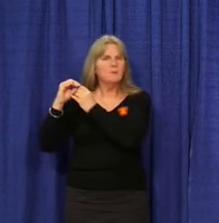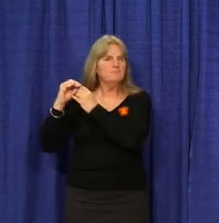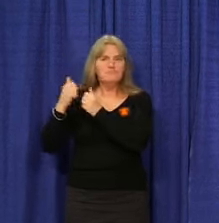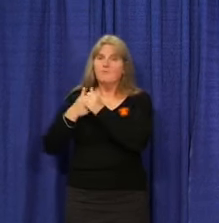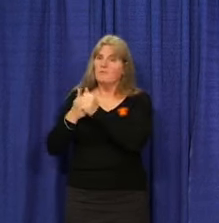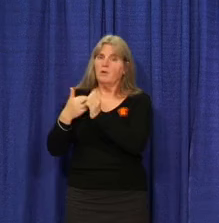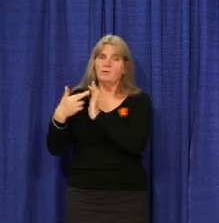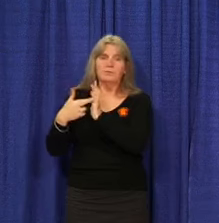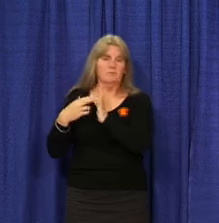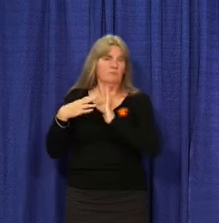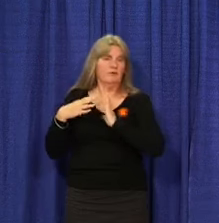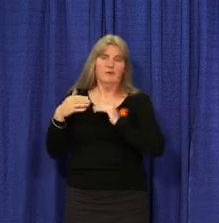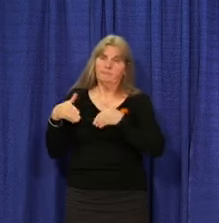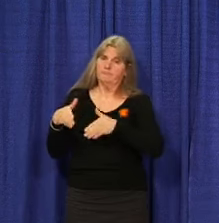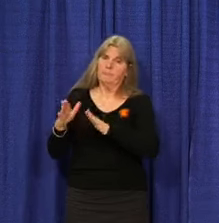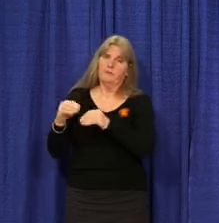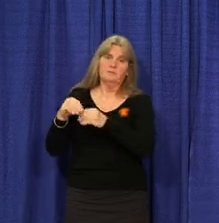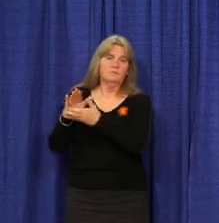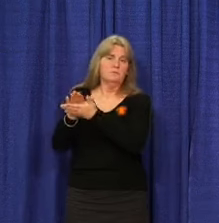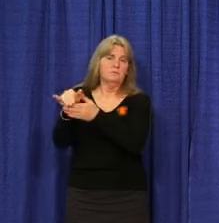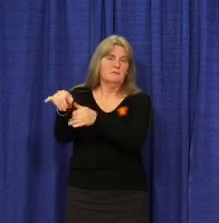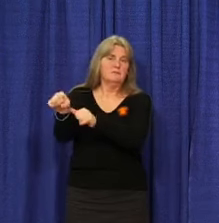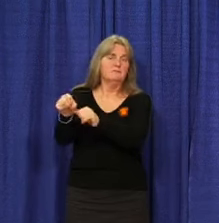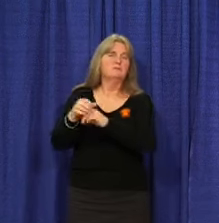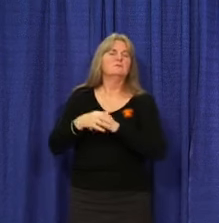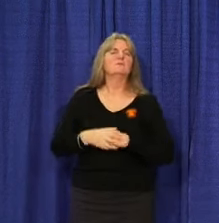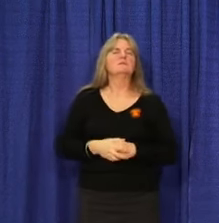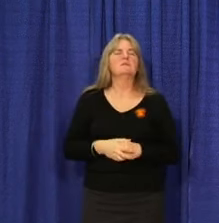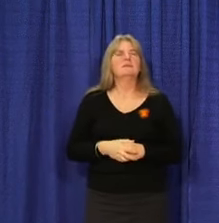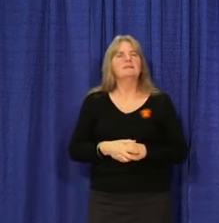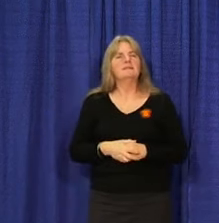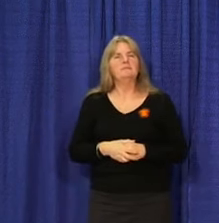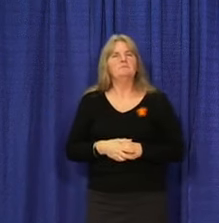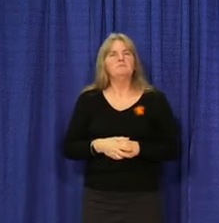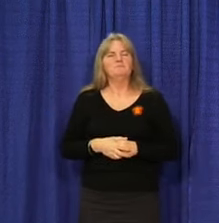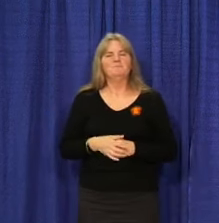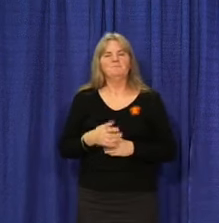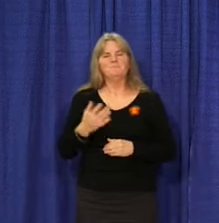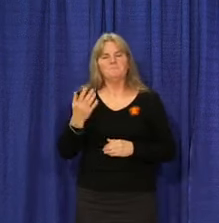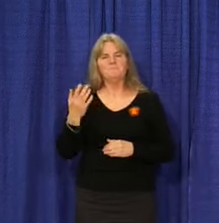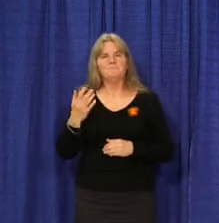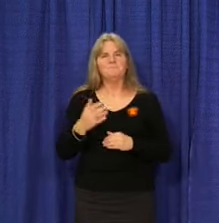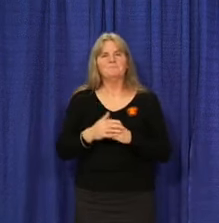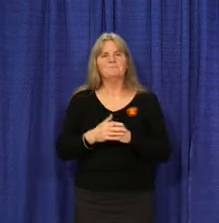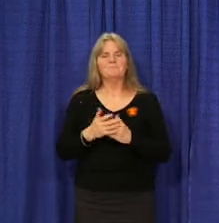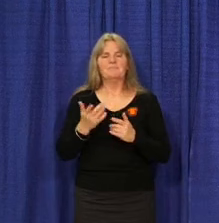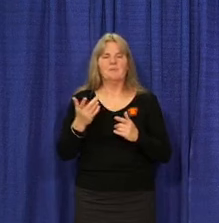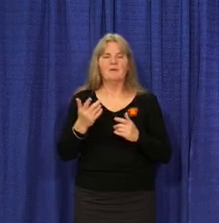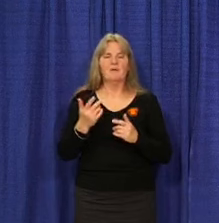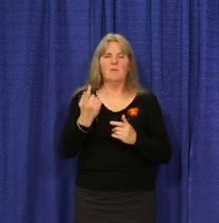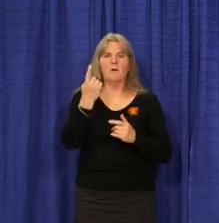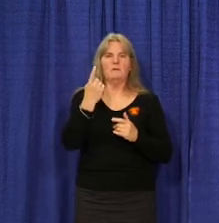followed. So as with any of these one-off